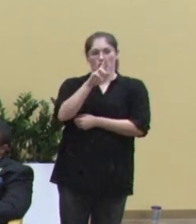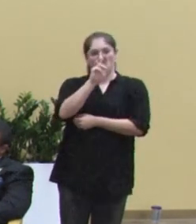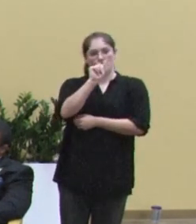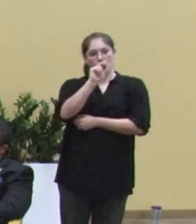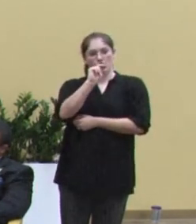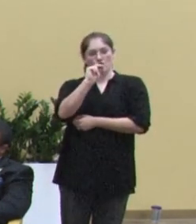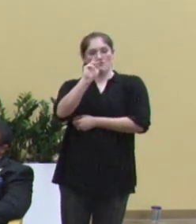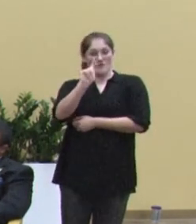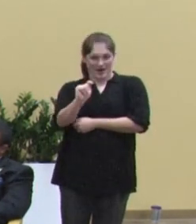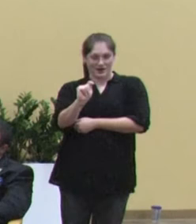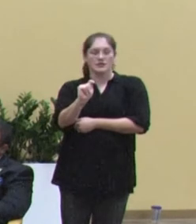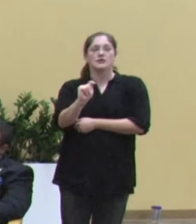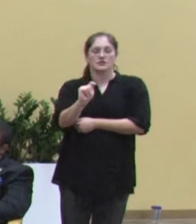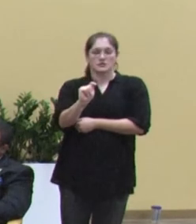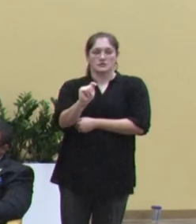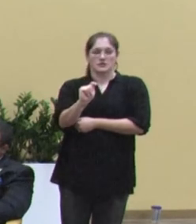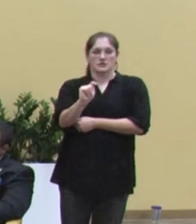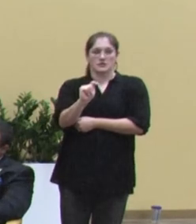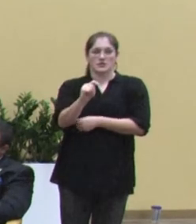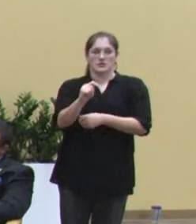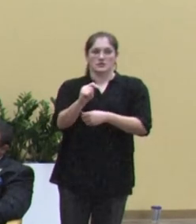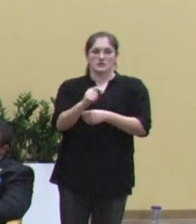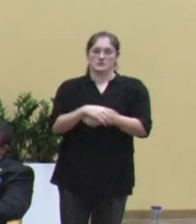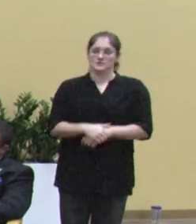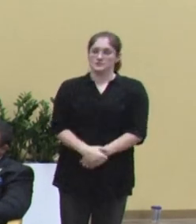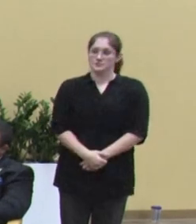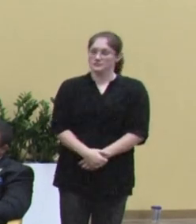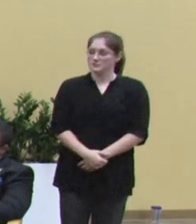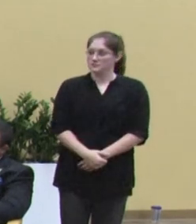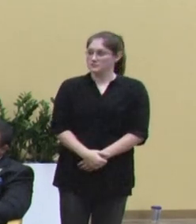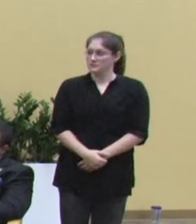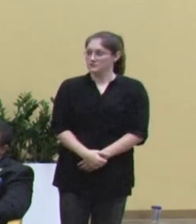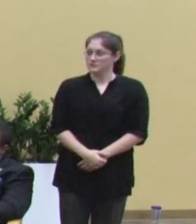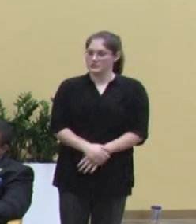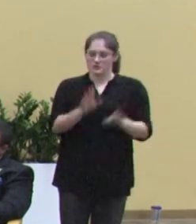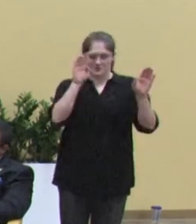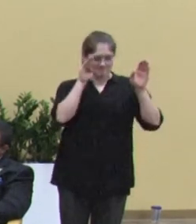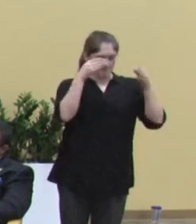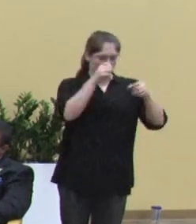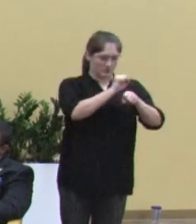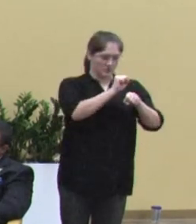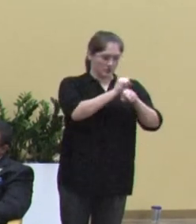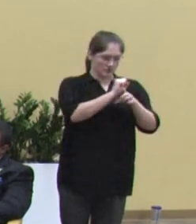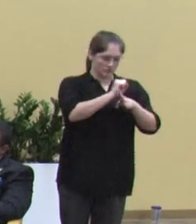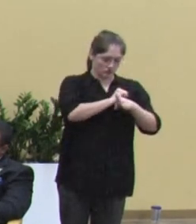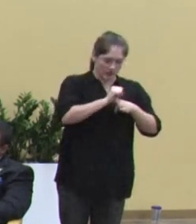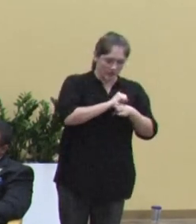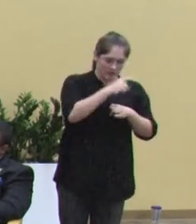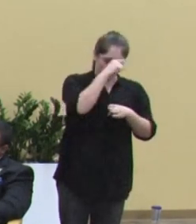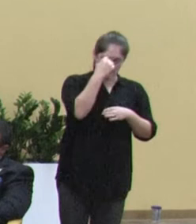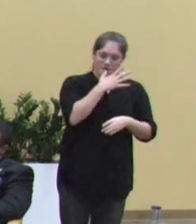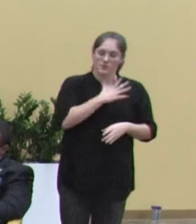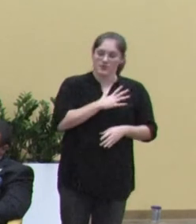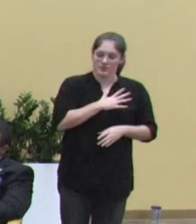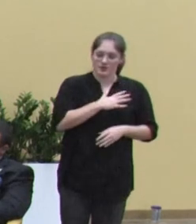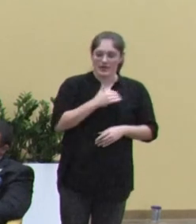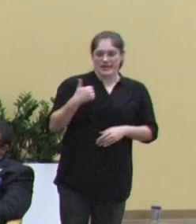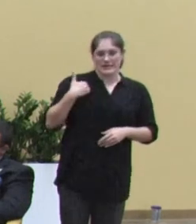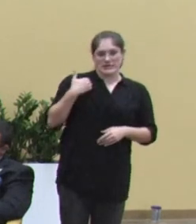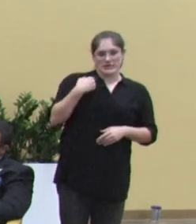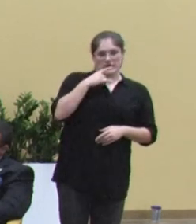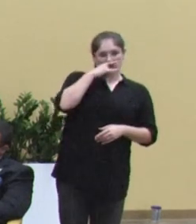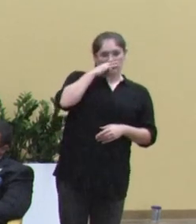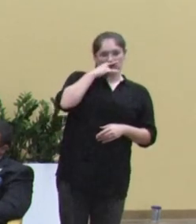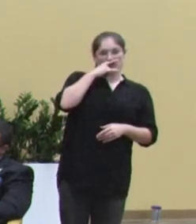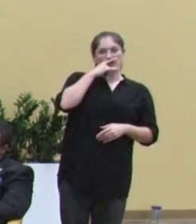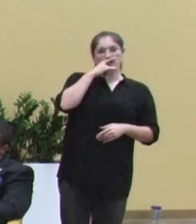$118 million to focus on job training for black women and young children, right? To